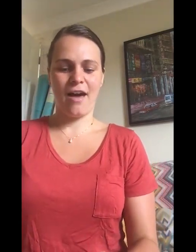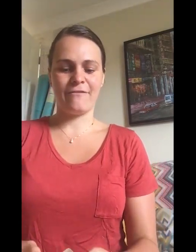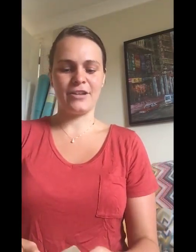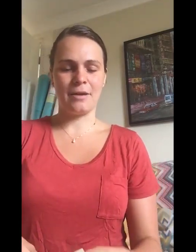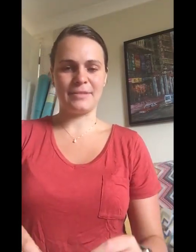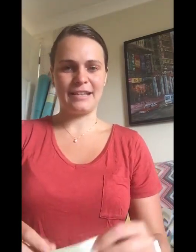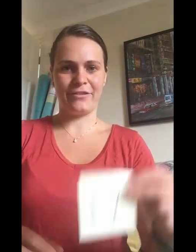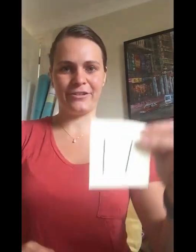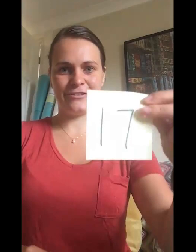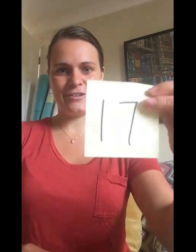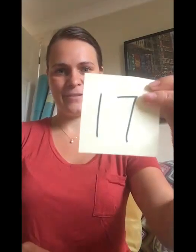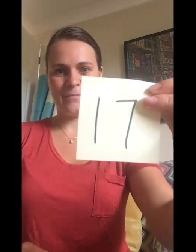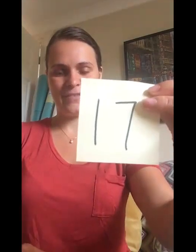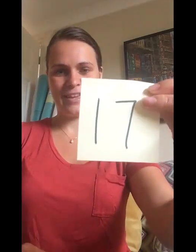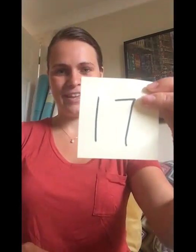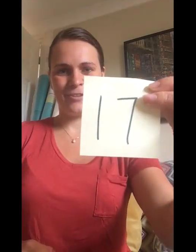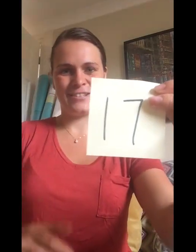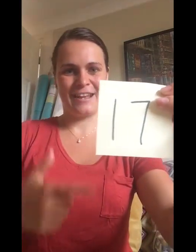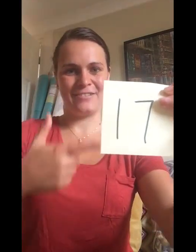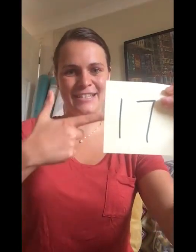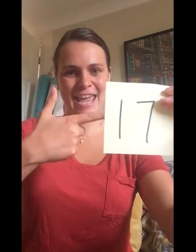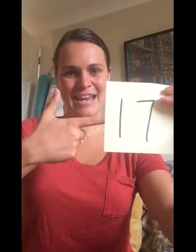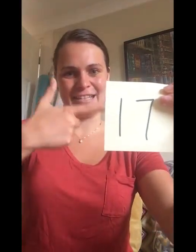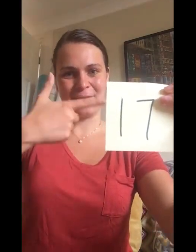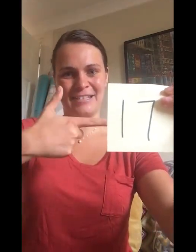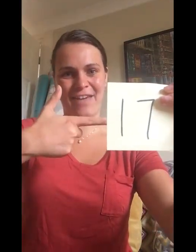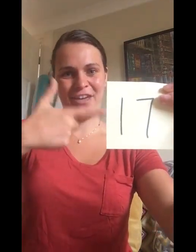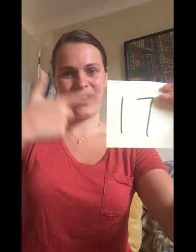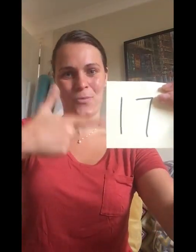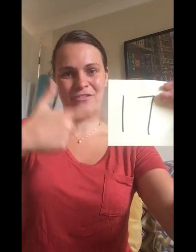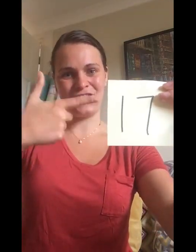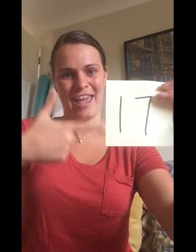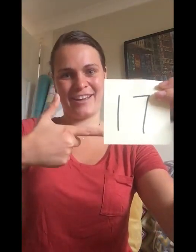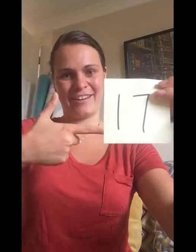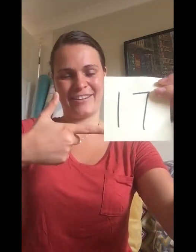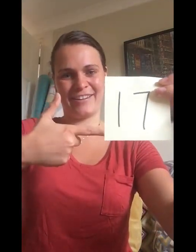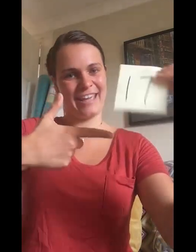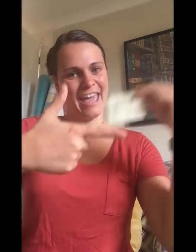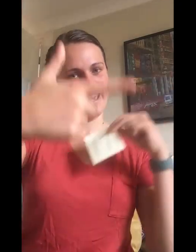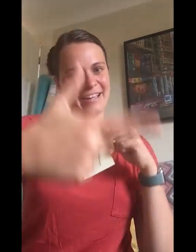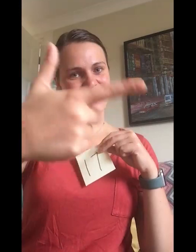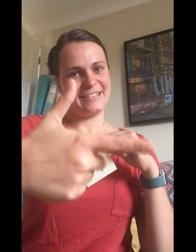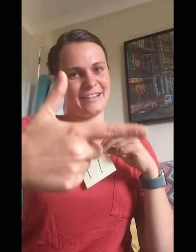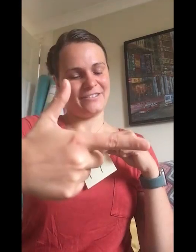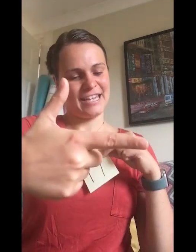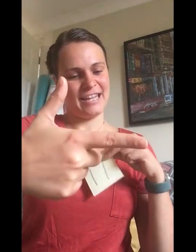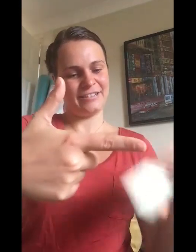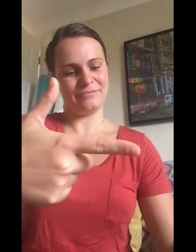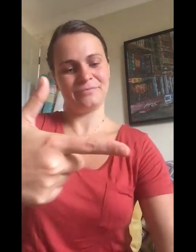for number 7? Because 17 is number 7 with a shake. Okay? 17.